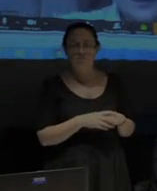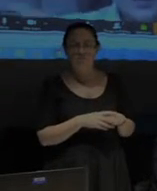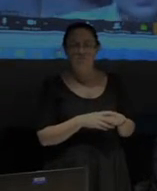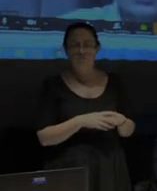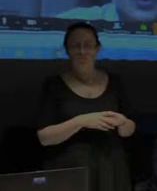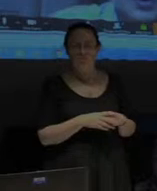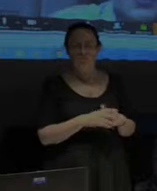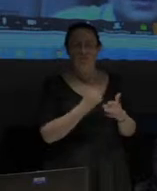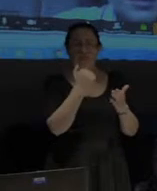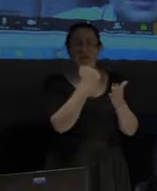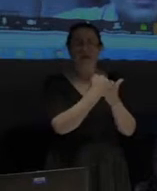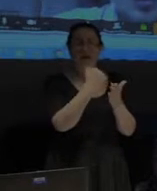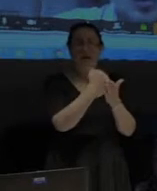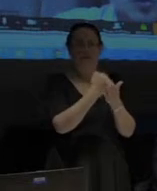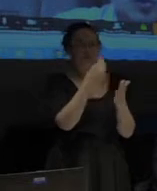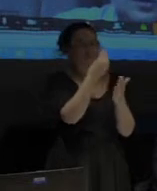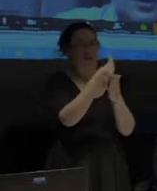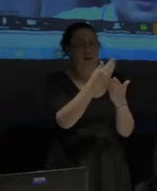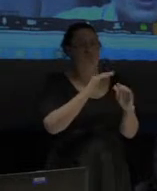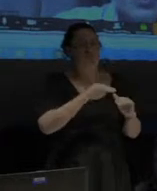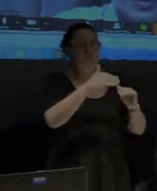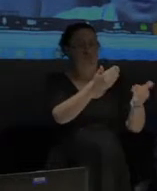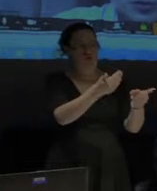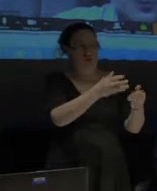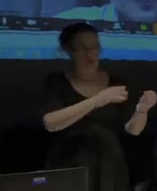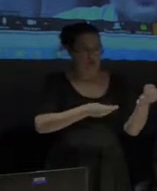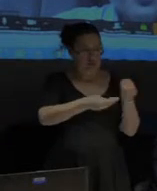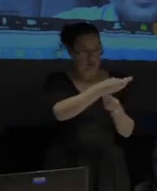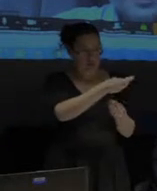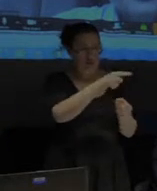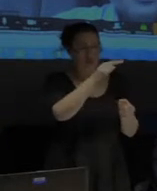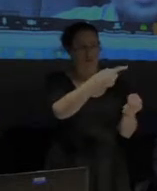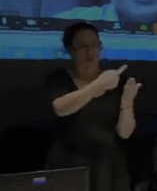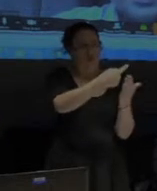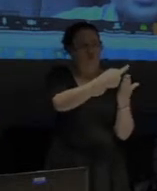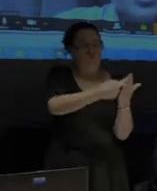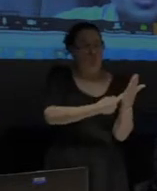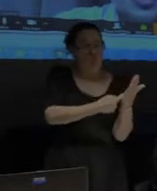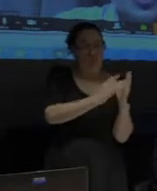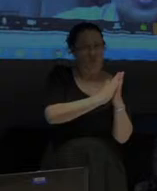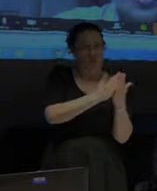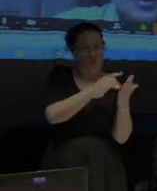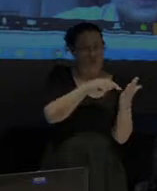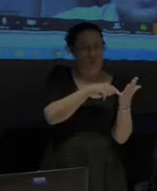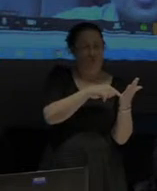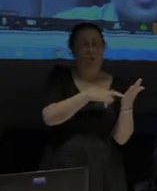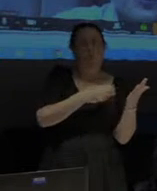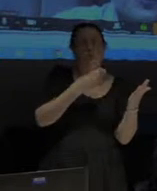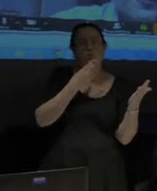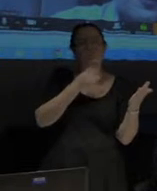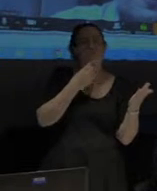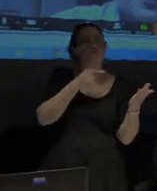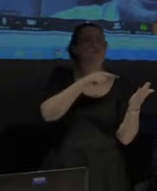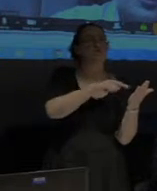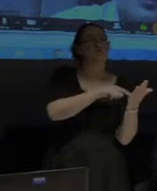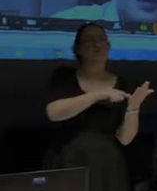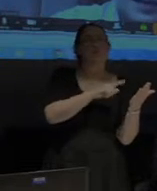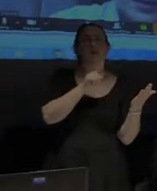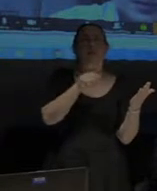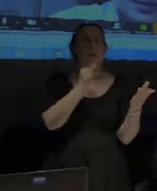and financial services as a whole was subjected to had become an excuse for people